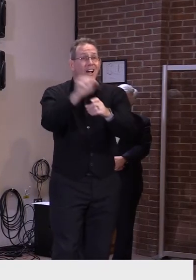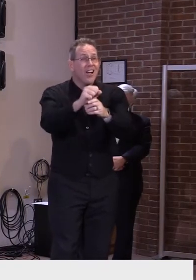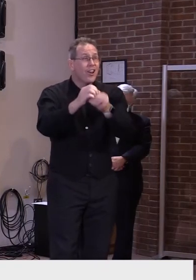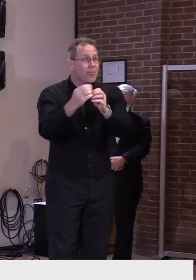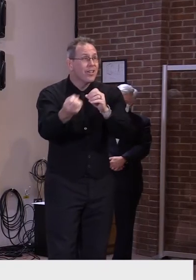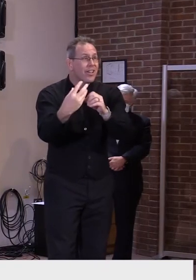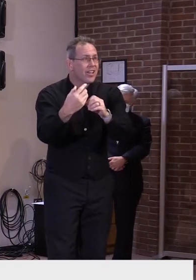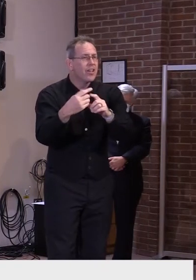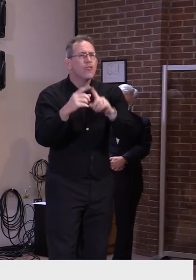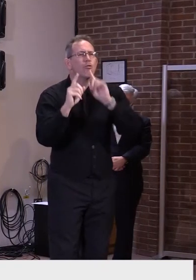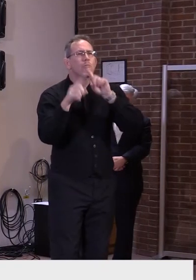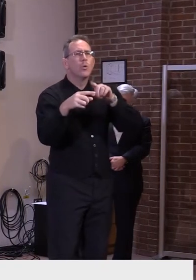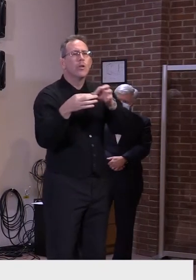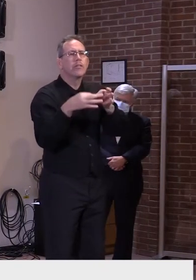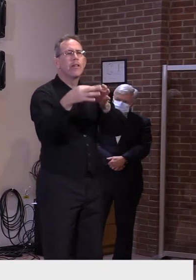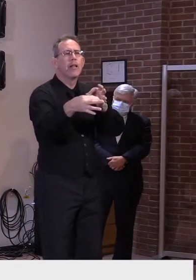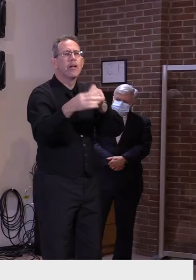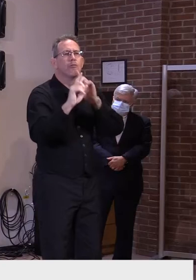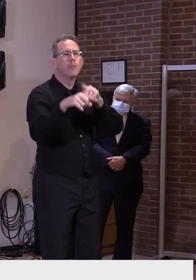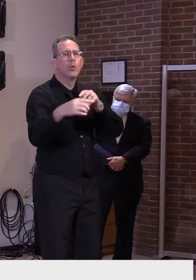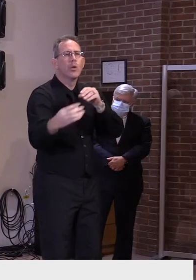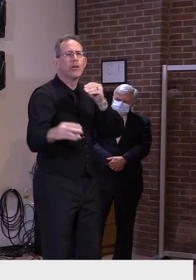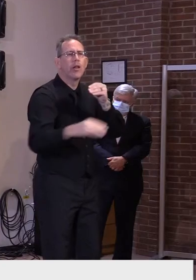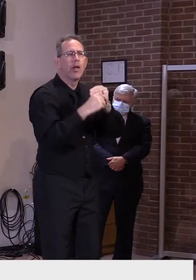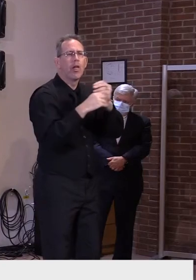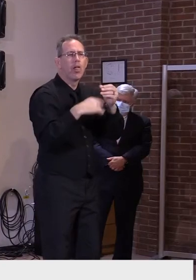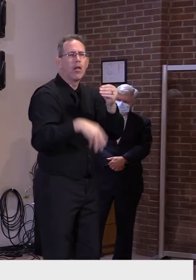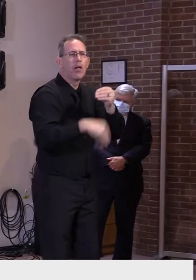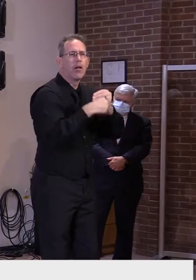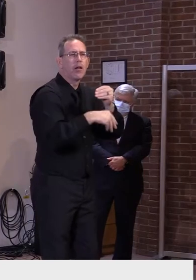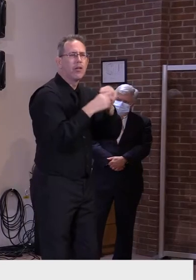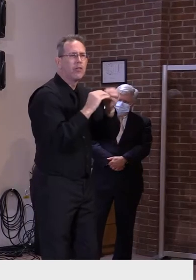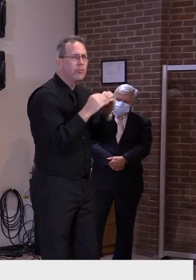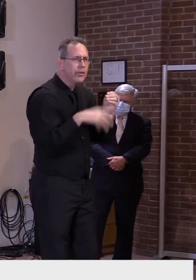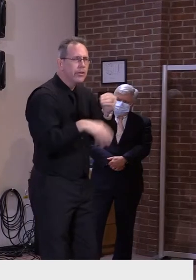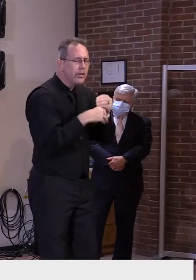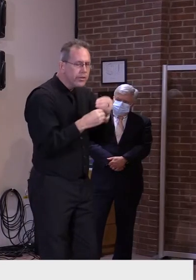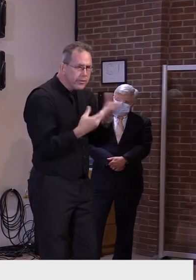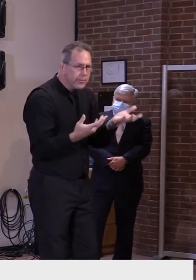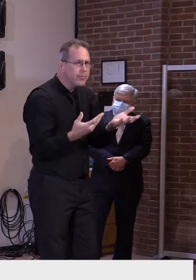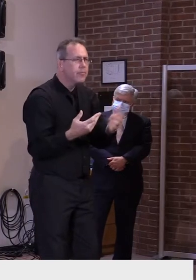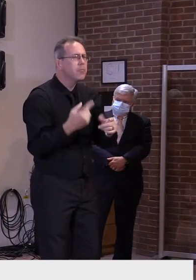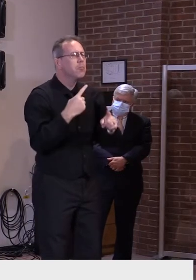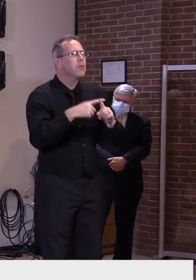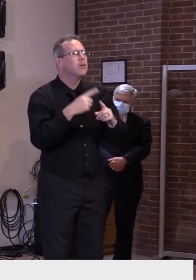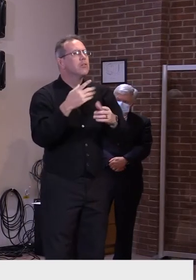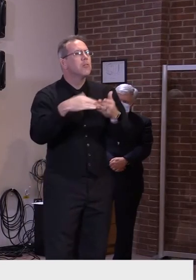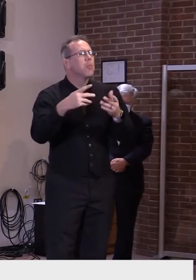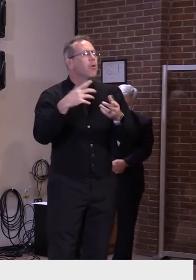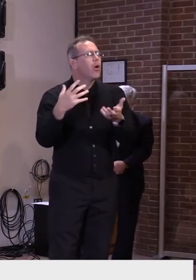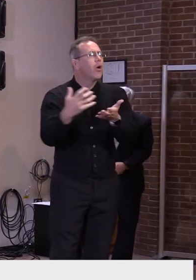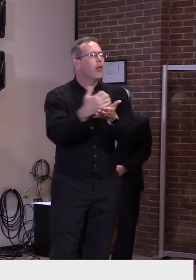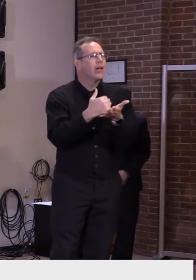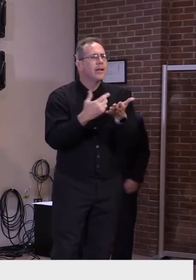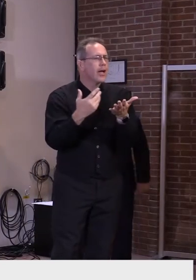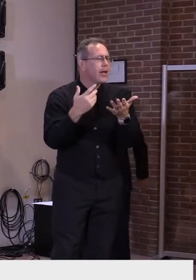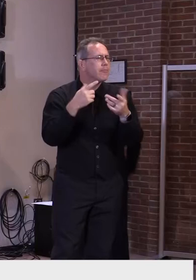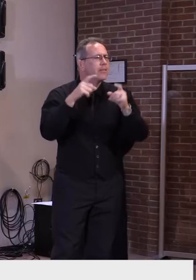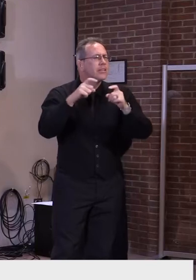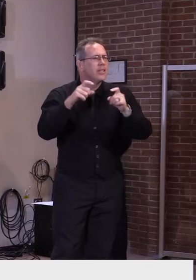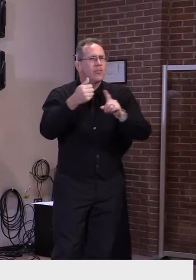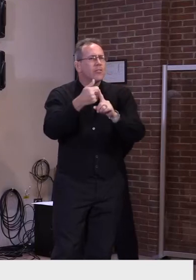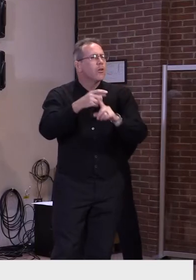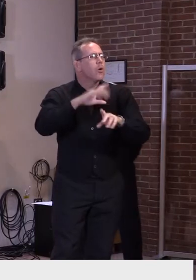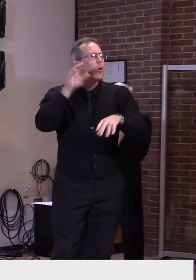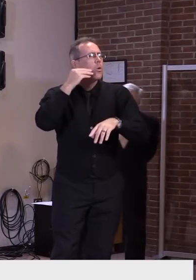think, with the sort of proliferation of other testing opportunities going on, particularly over-the-counter, as was alluded to earlier,